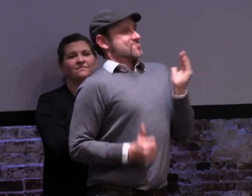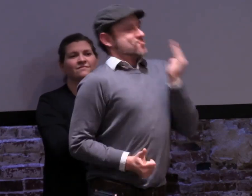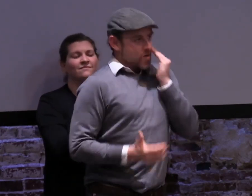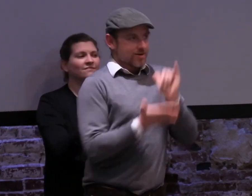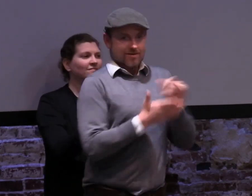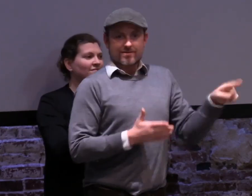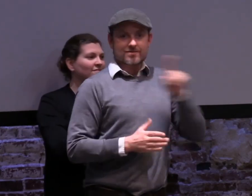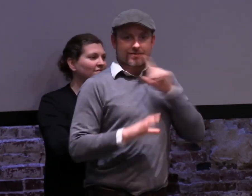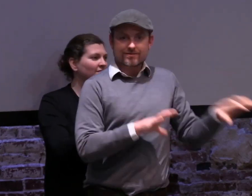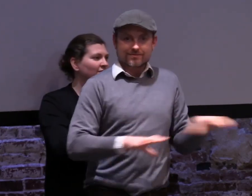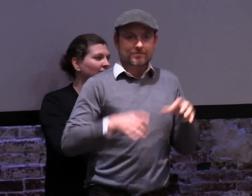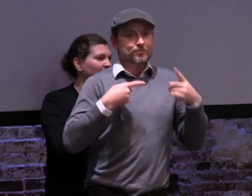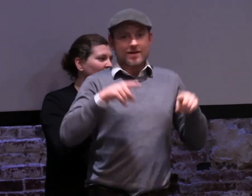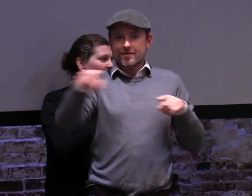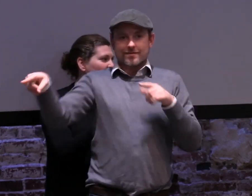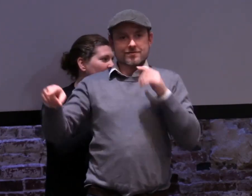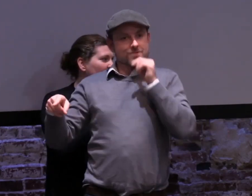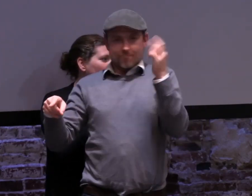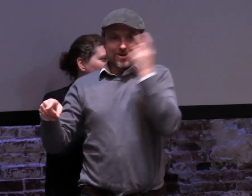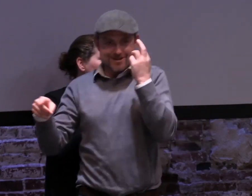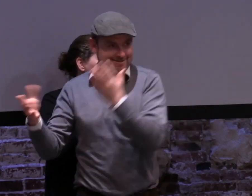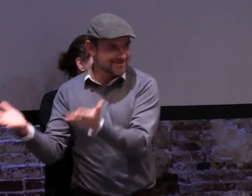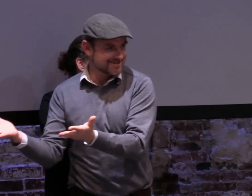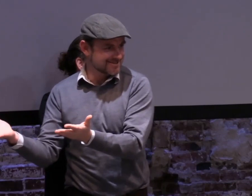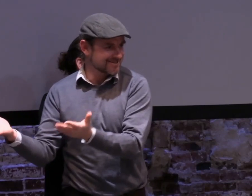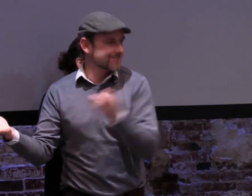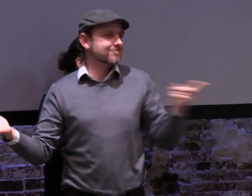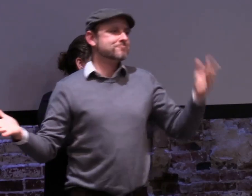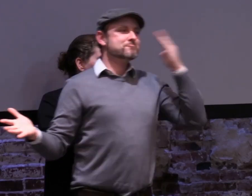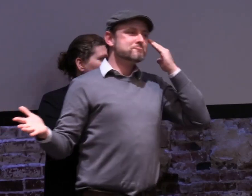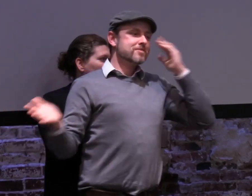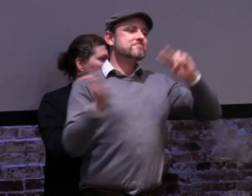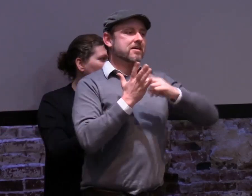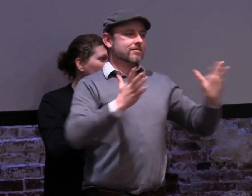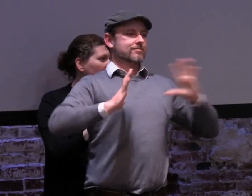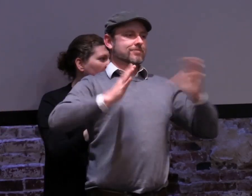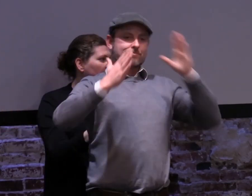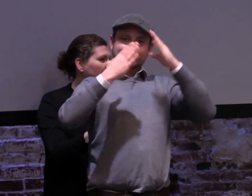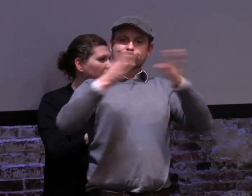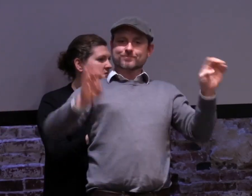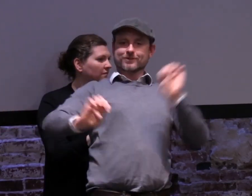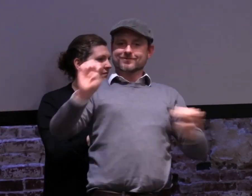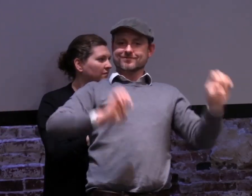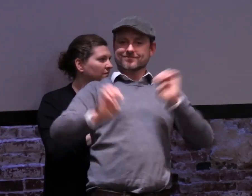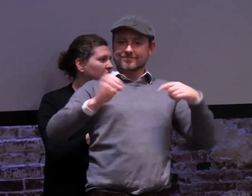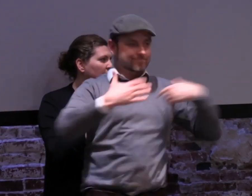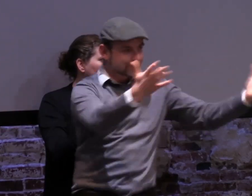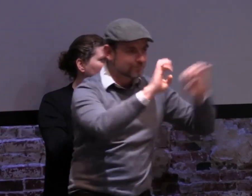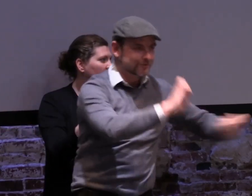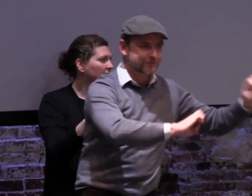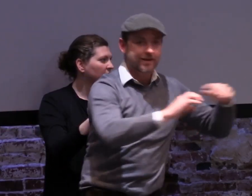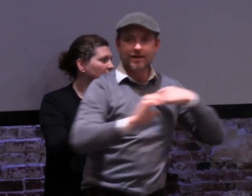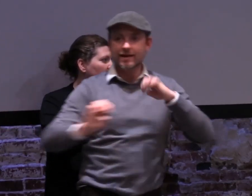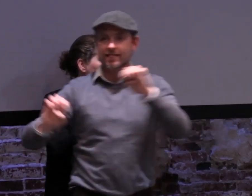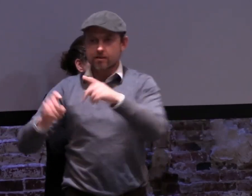And through the experience that we shared in the theater with the real world, we found that this was both